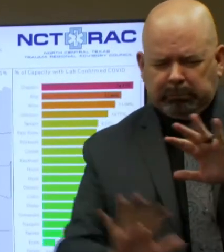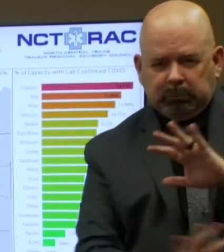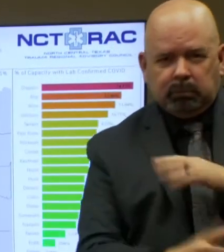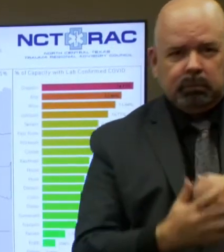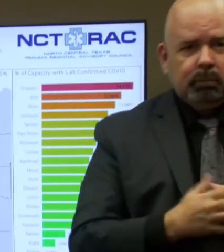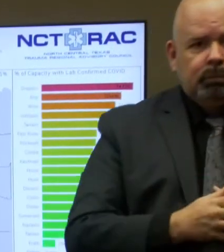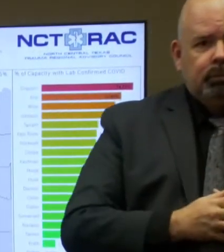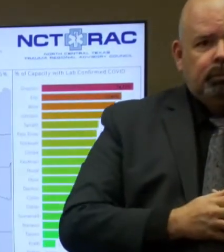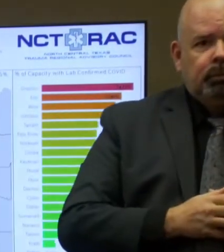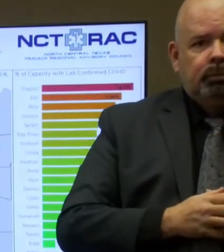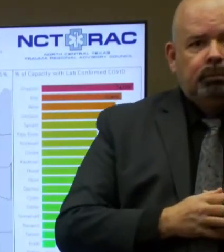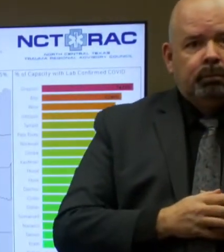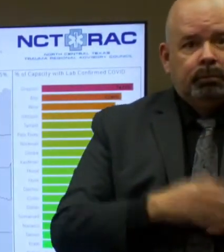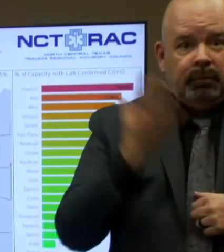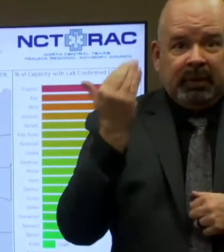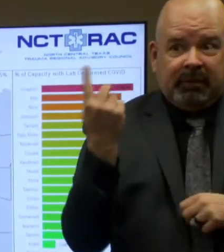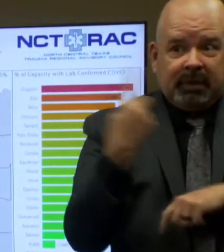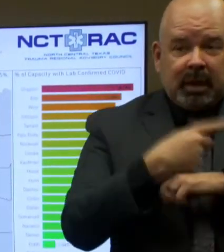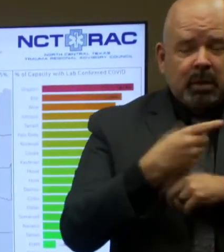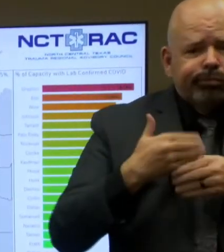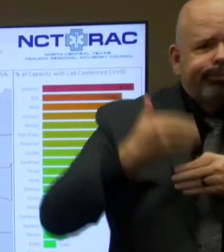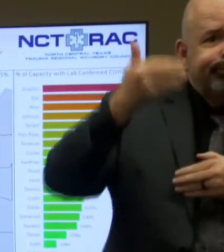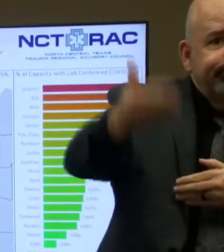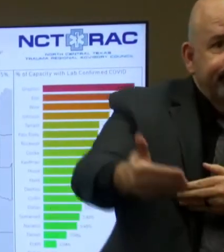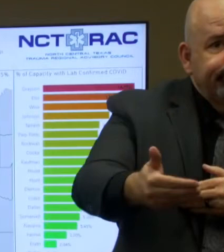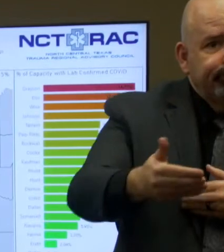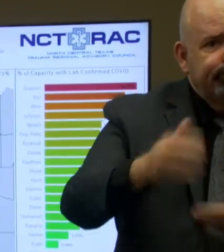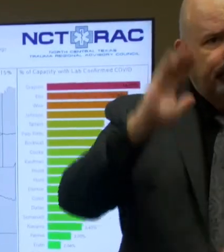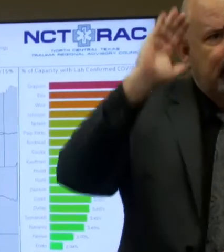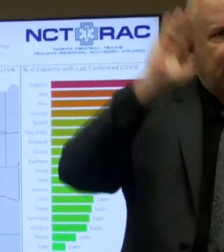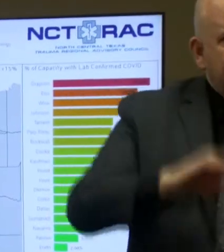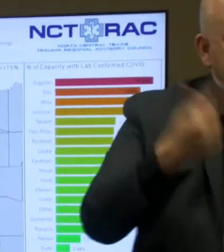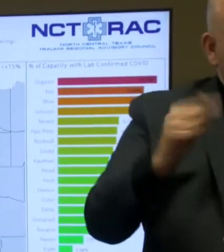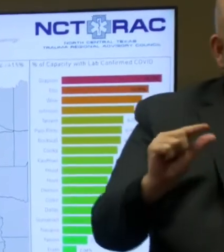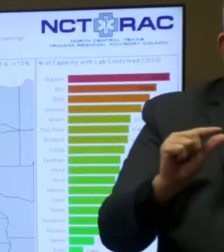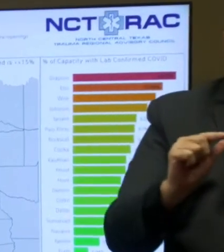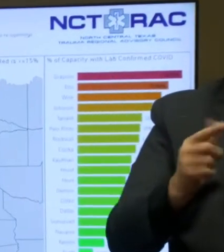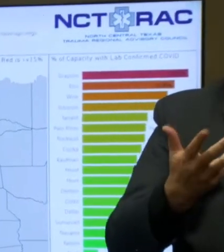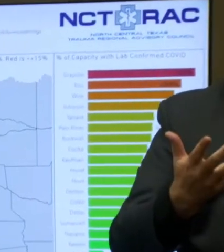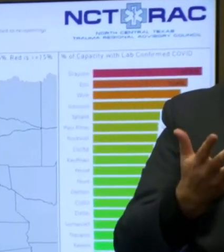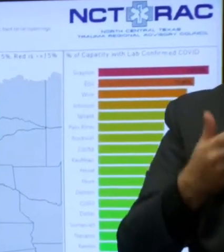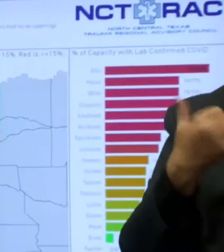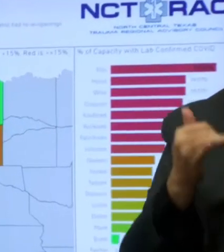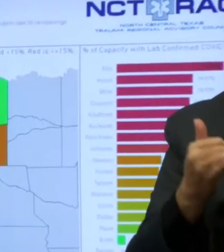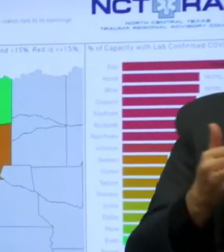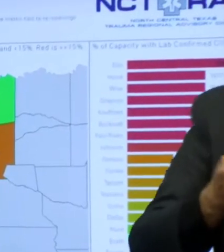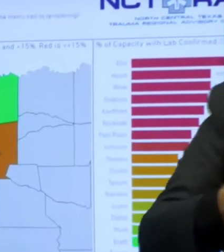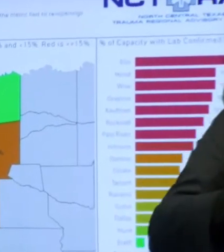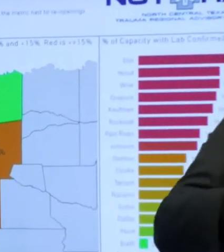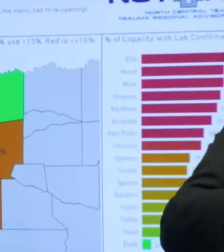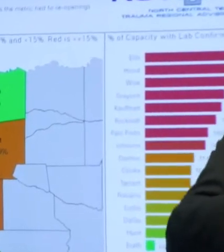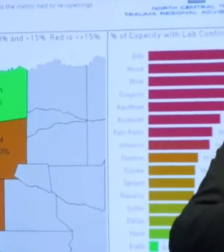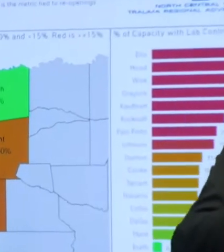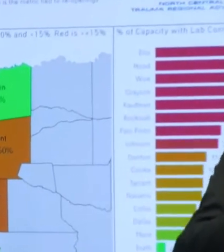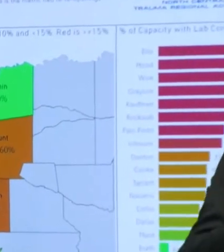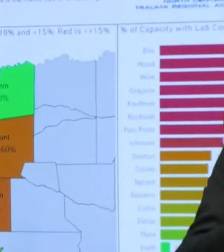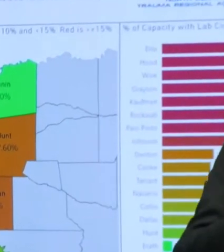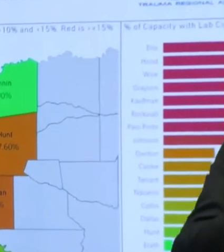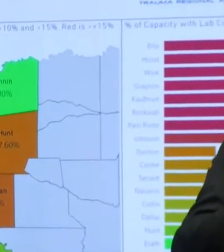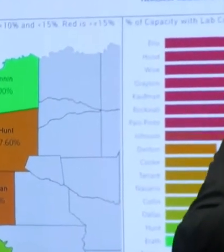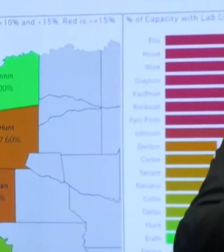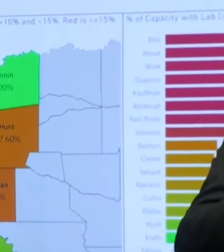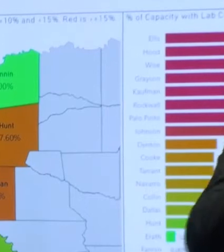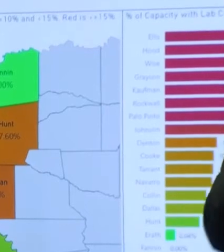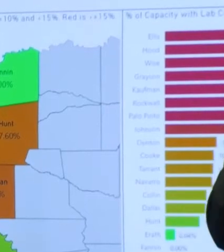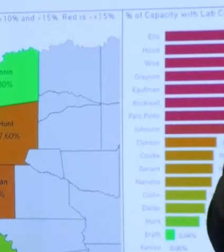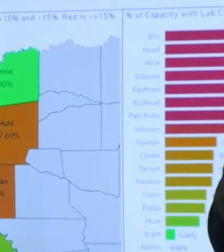It's getting less green, beginning to look a little bit like autumn. You're seeing some yellows and oranges and reds. Let's go to November 1st. Okay, now we're